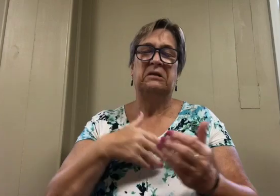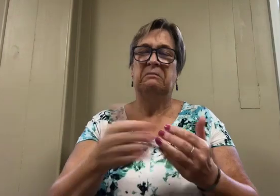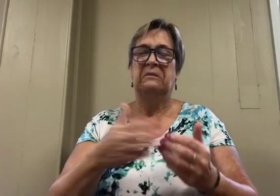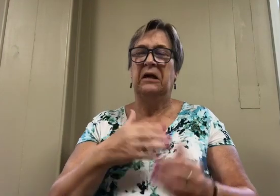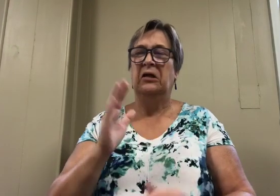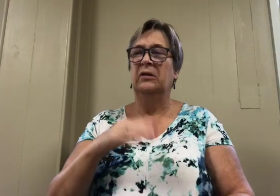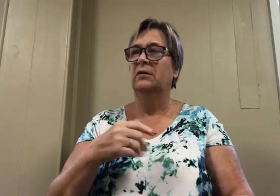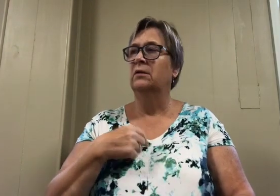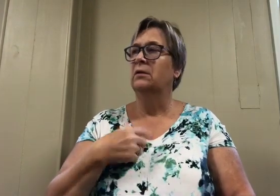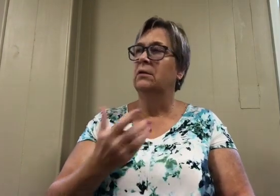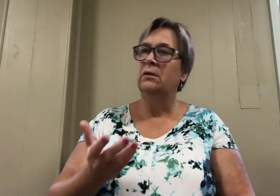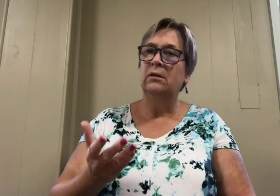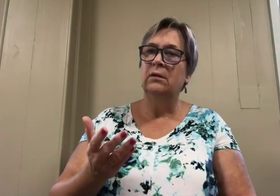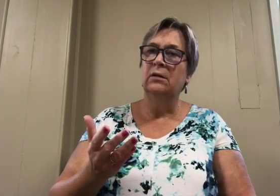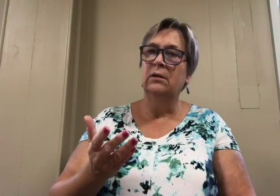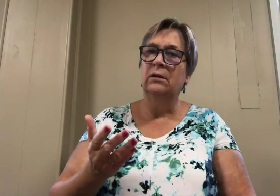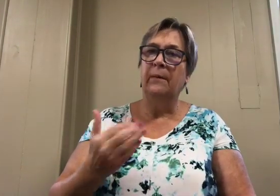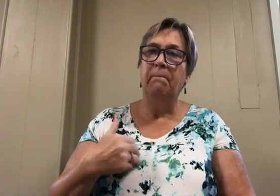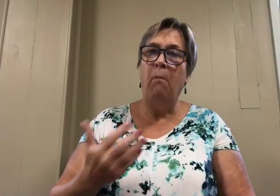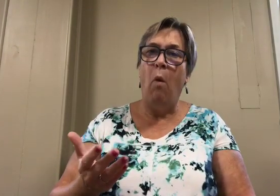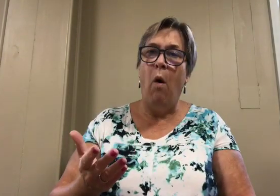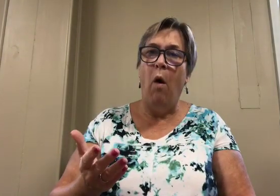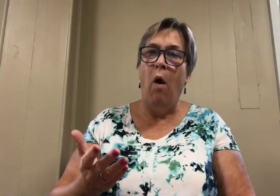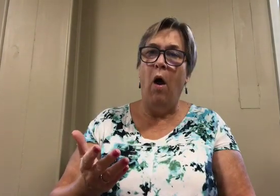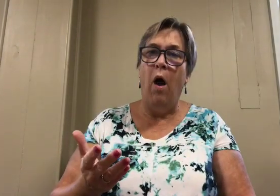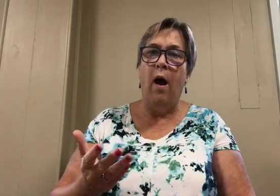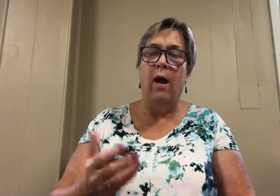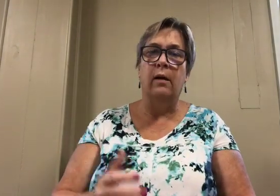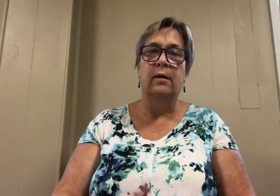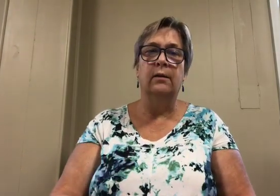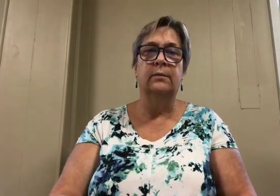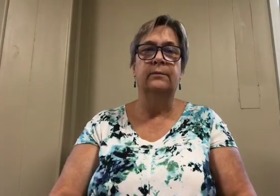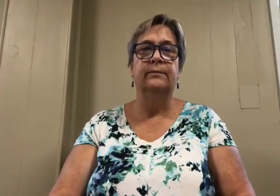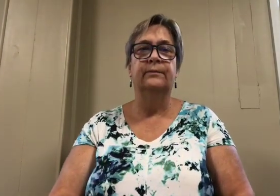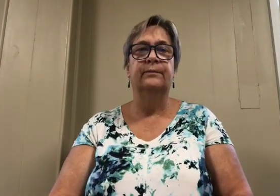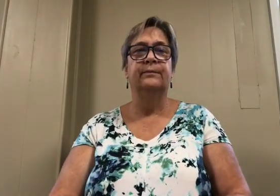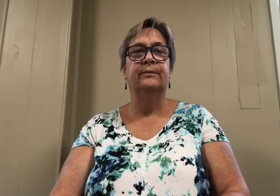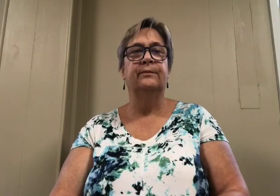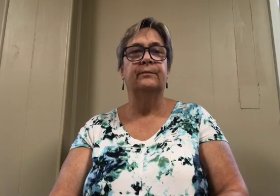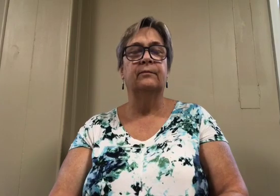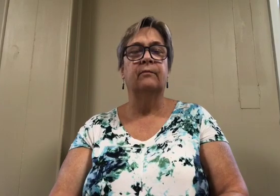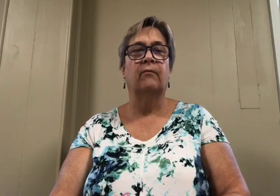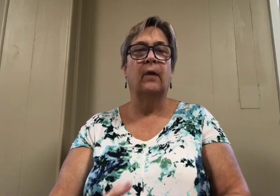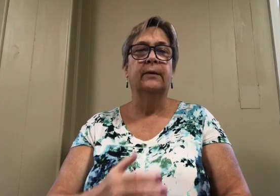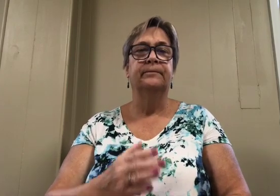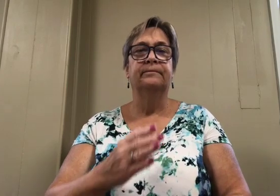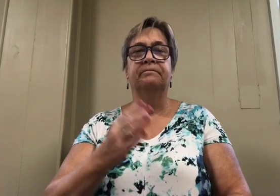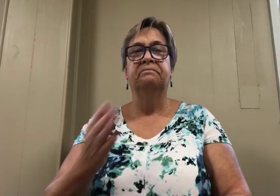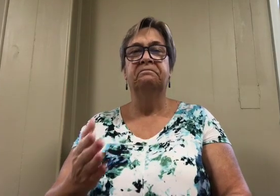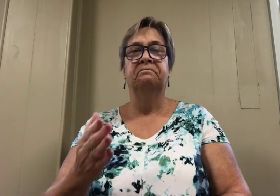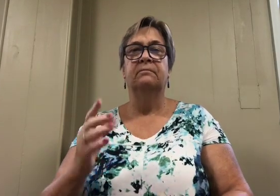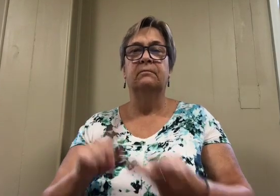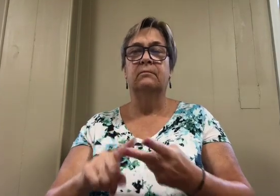say to the deaf person, oh, I'll tell you later, I'll tell you later. Come on, that's not really fair.